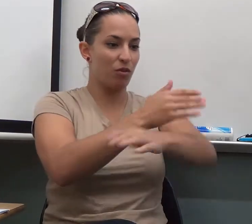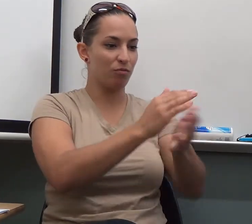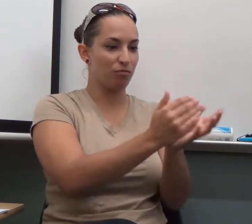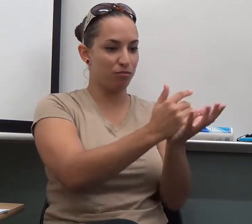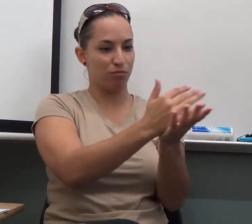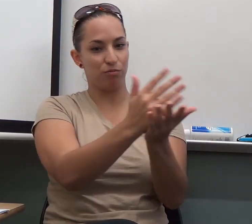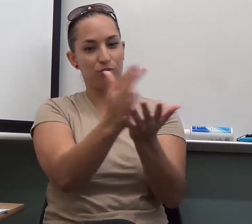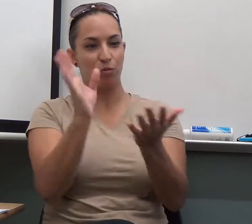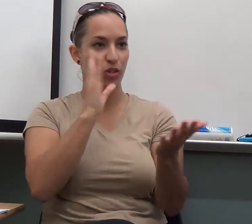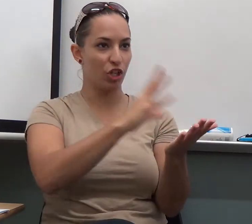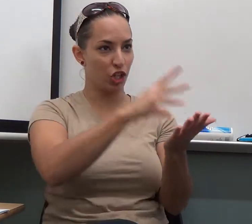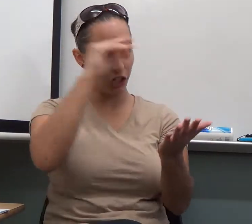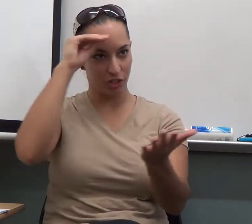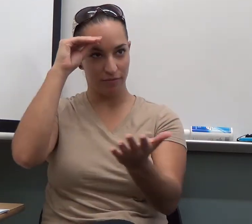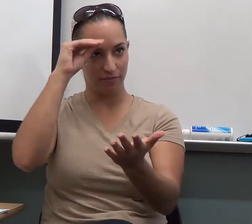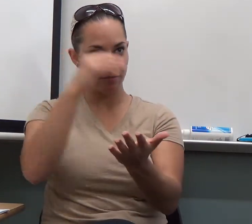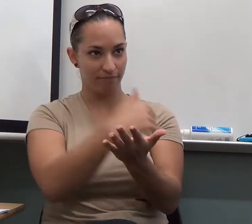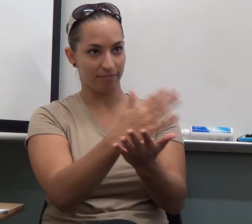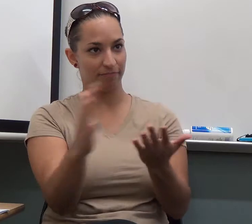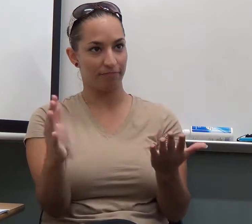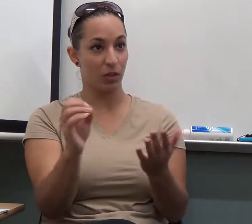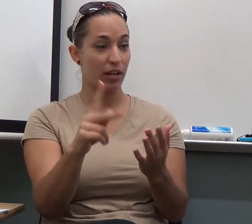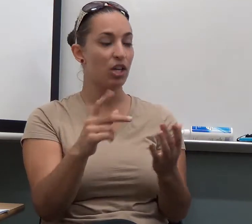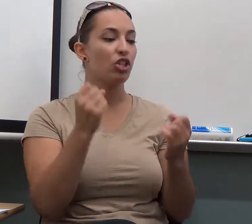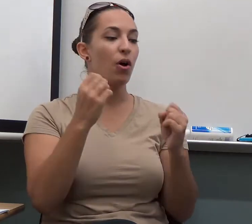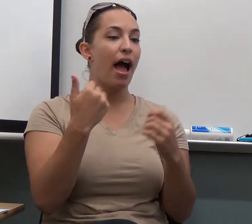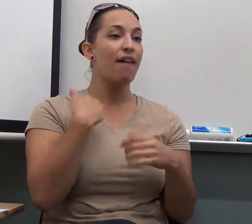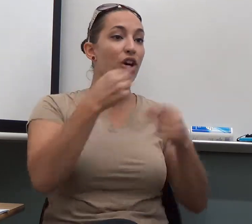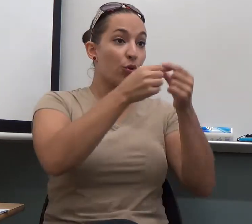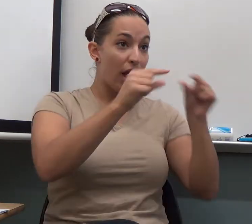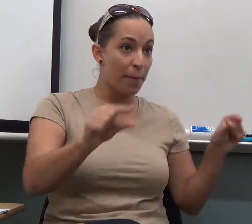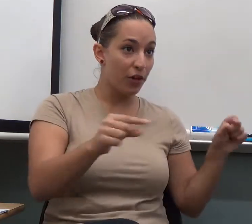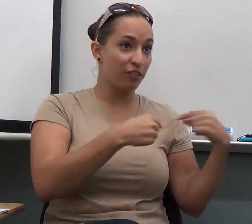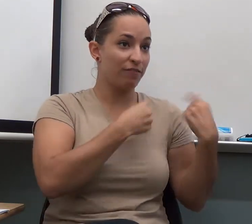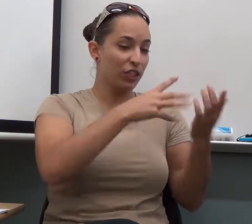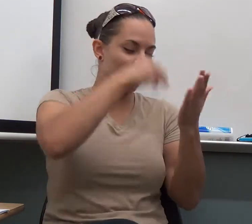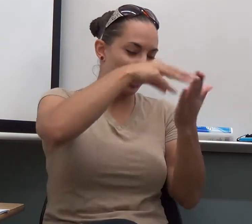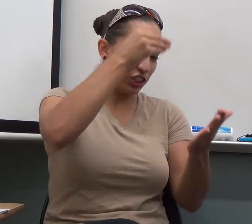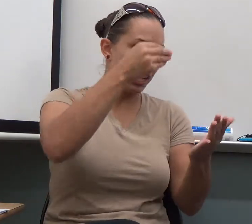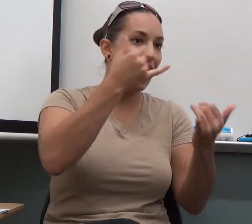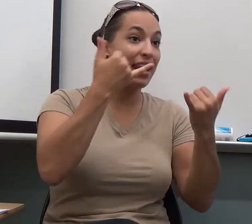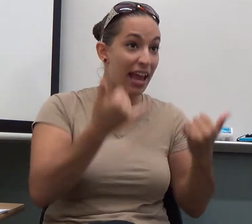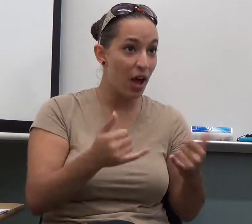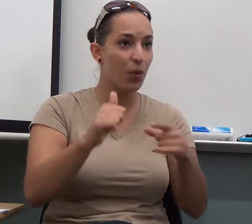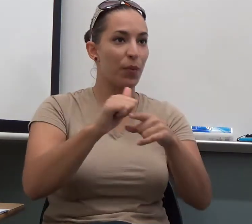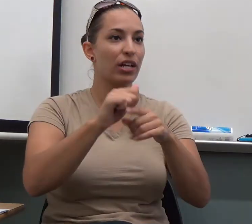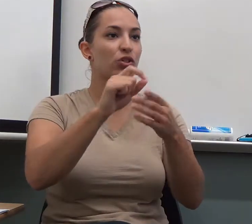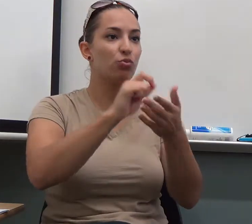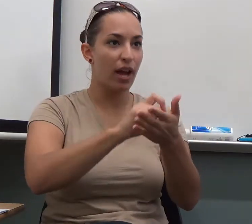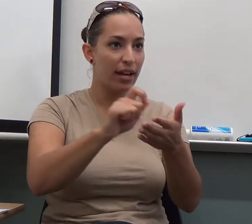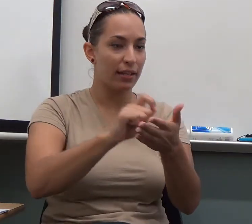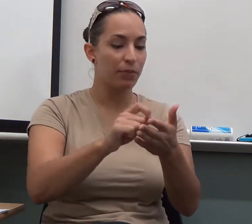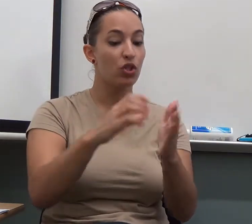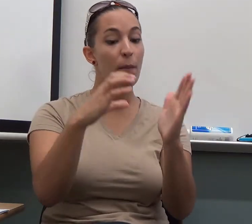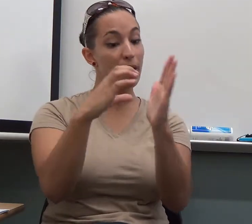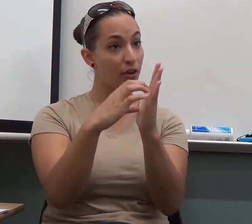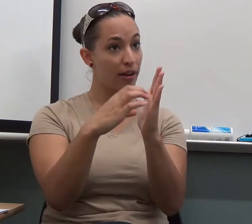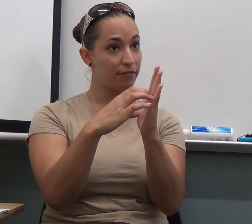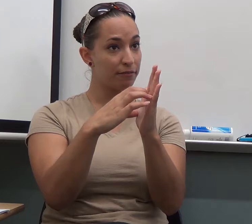minds. Now we're going to work on the writing. A paragraph is a group of these sentences that we've talked about. Okay, you're going to want to